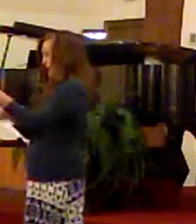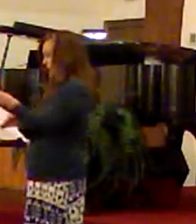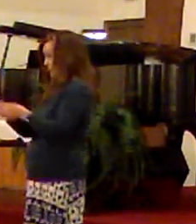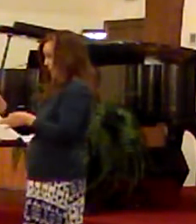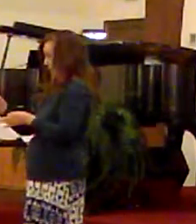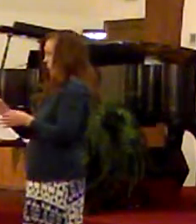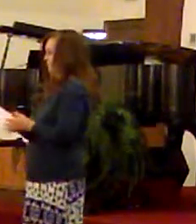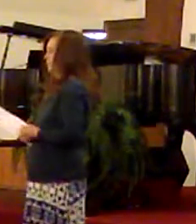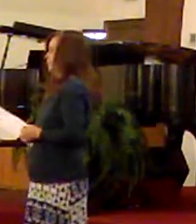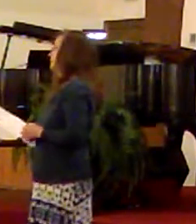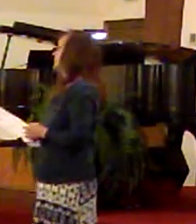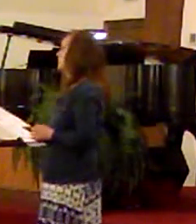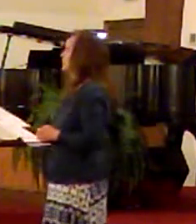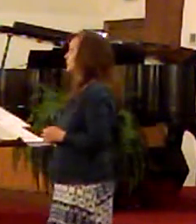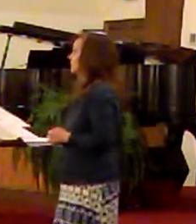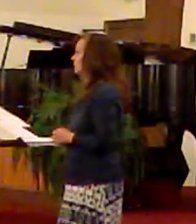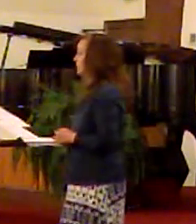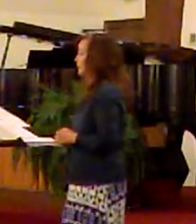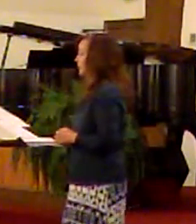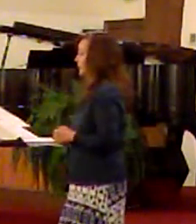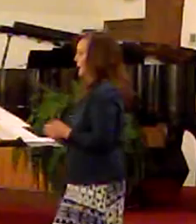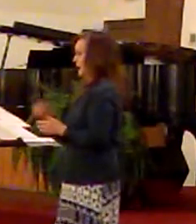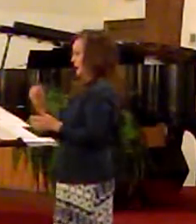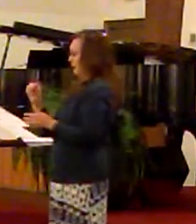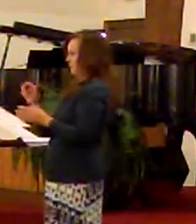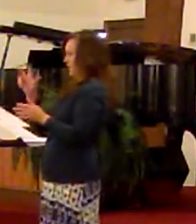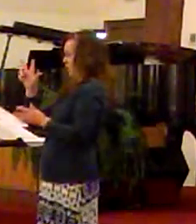I've got to hurry here. Little three.